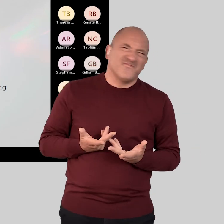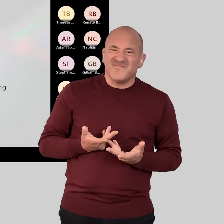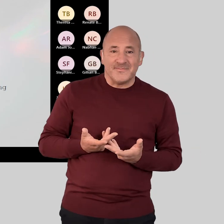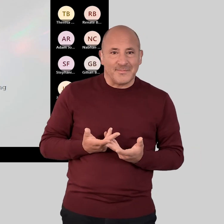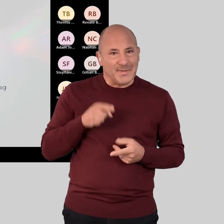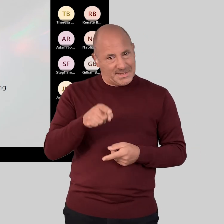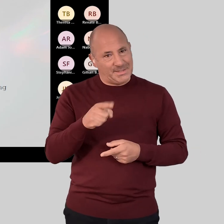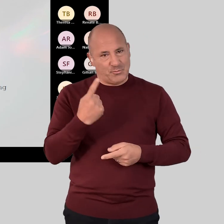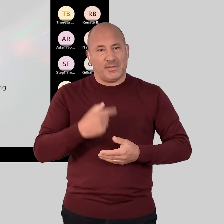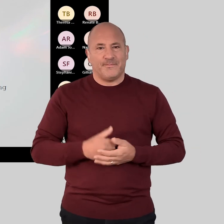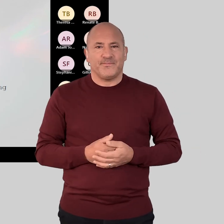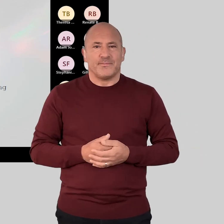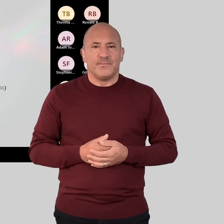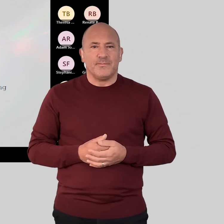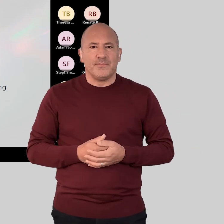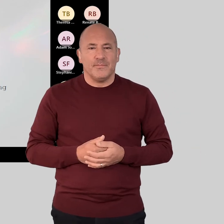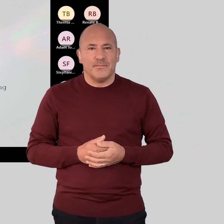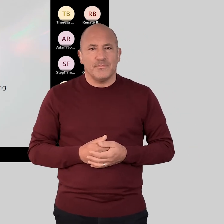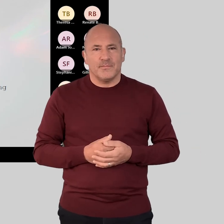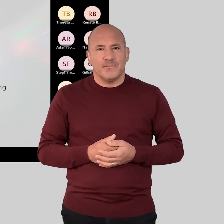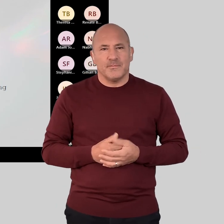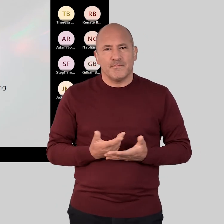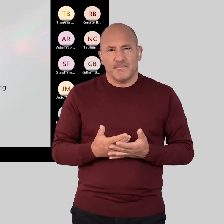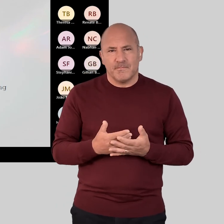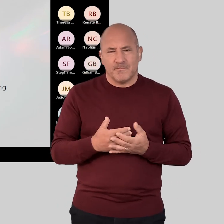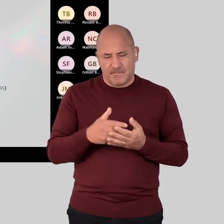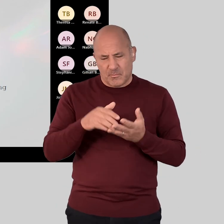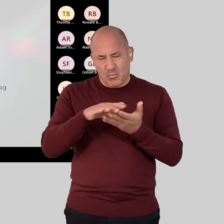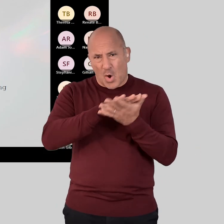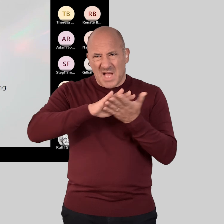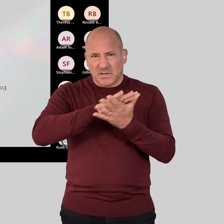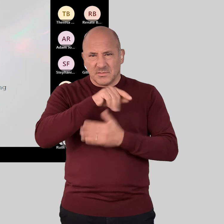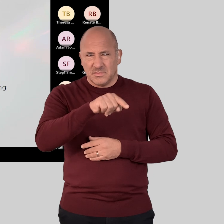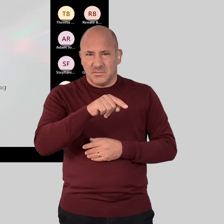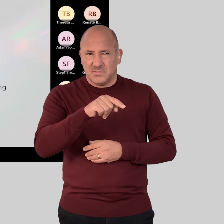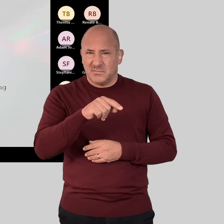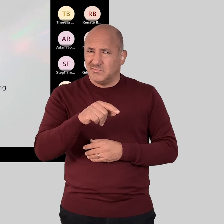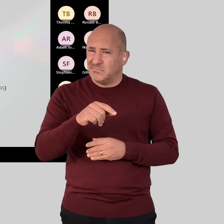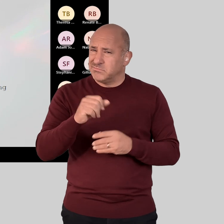successful communication or not? Or what is that thing?